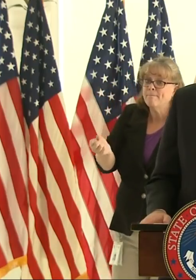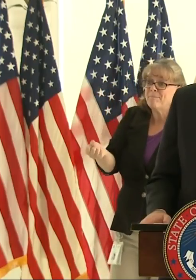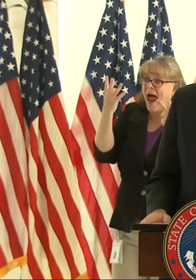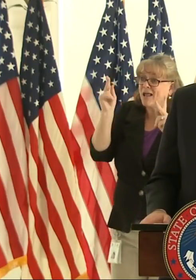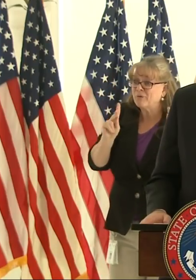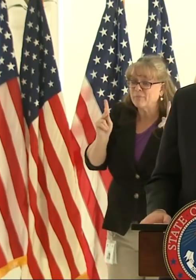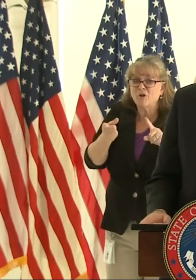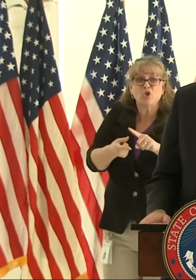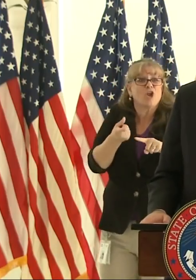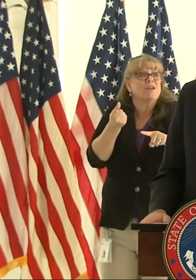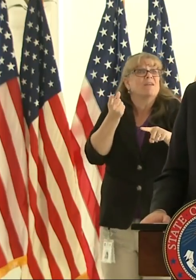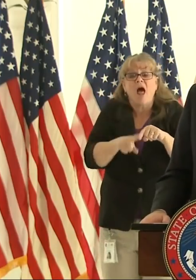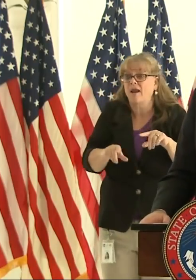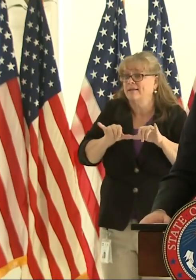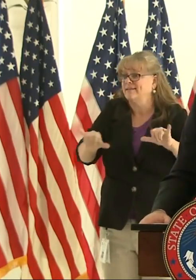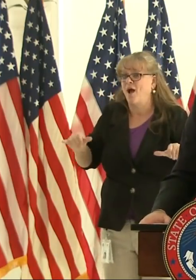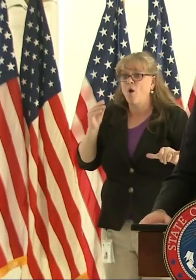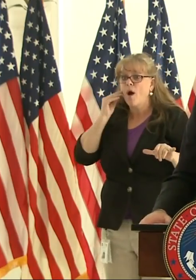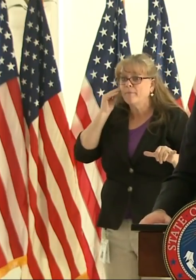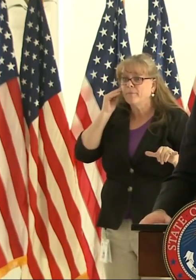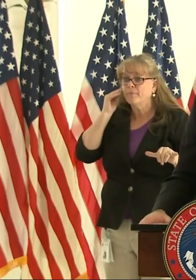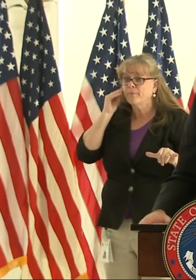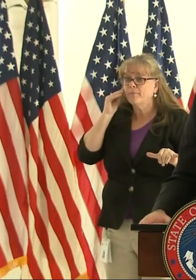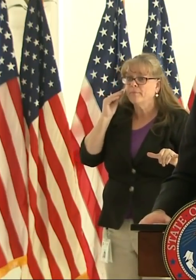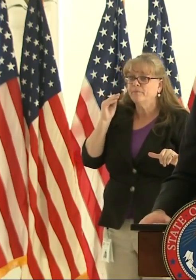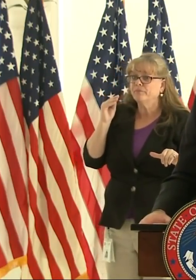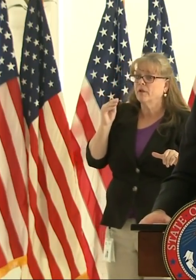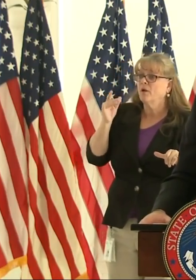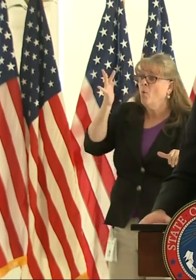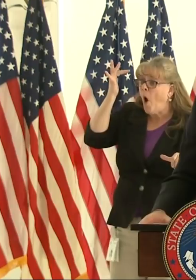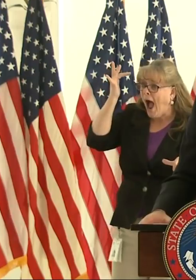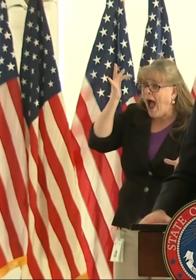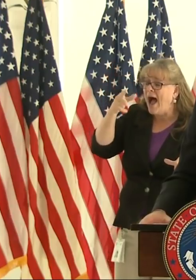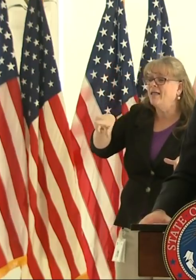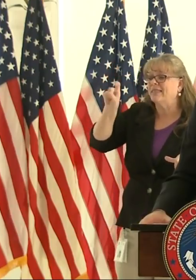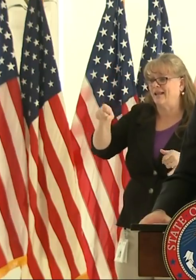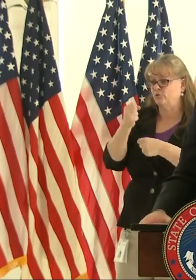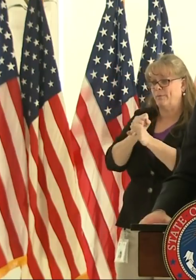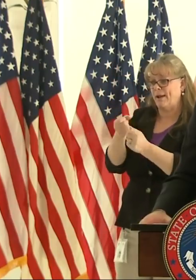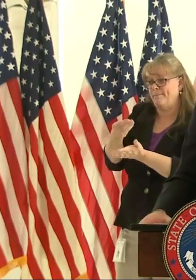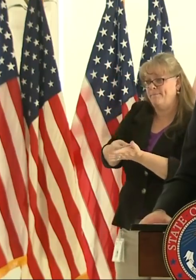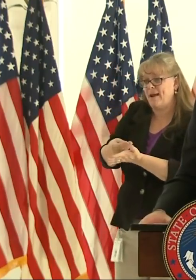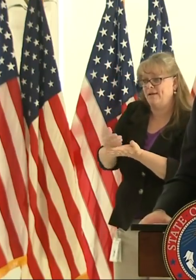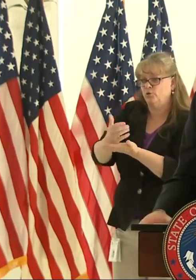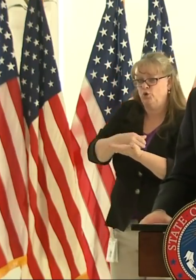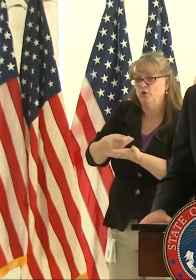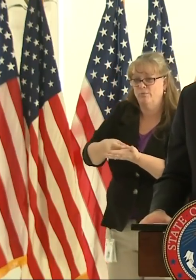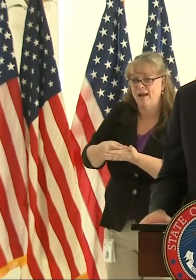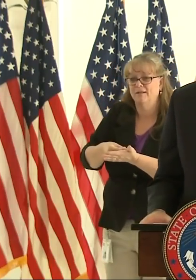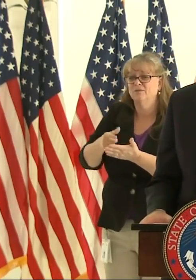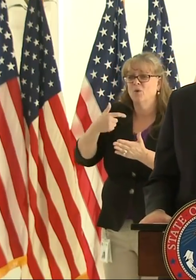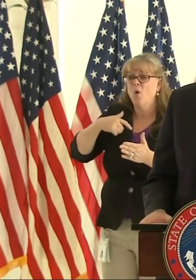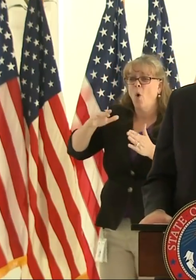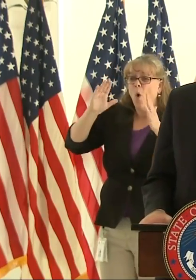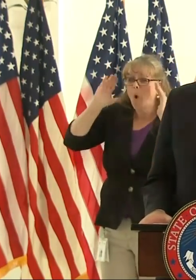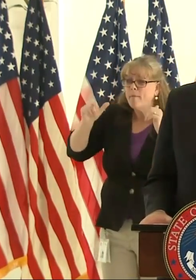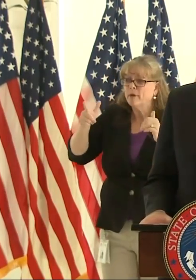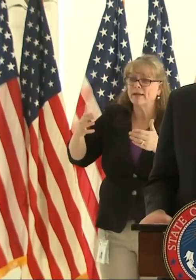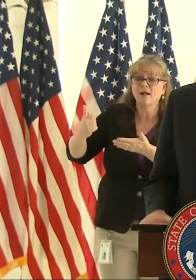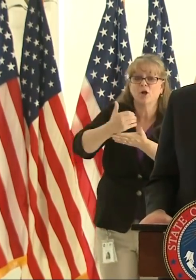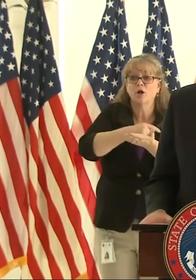want. They need to be able to earn a living, and thank goodness they got hopefully the $1,200 from the federal government, $2,400 for a couple,